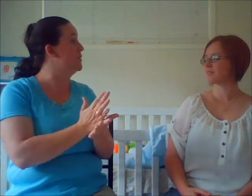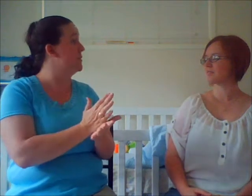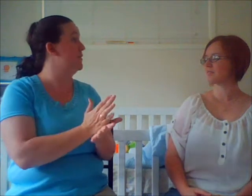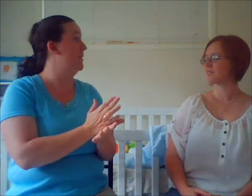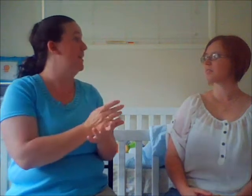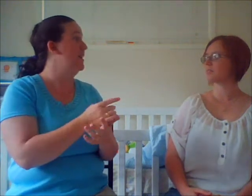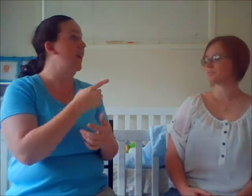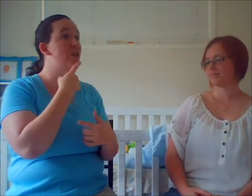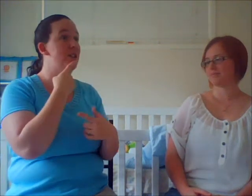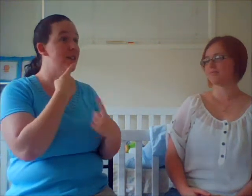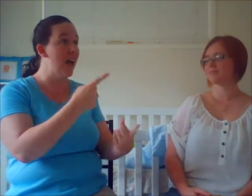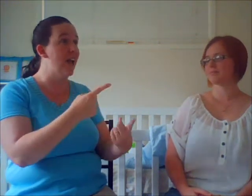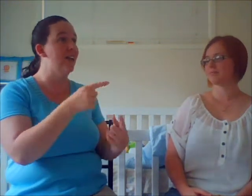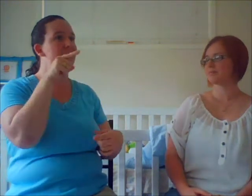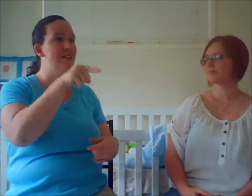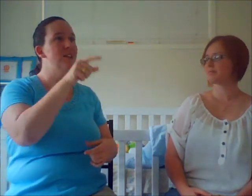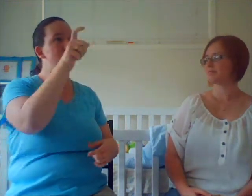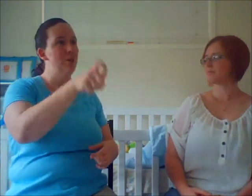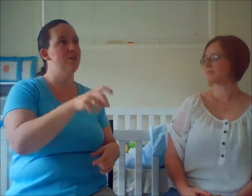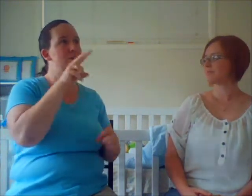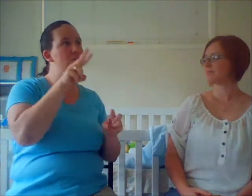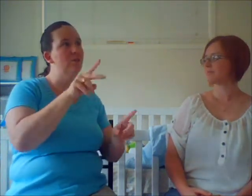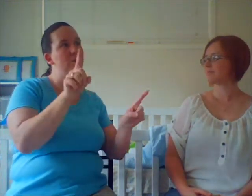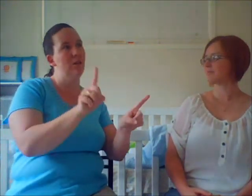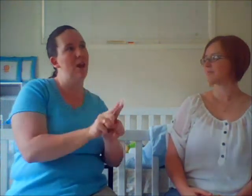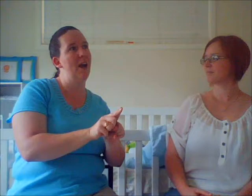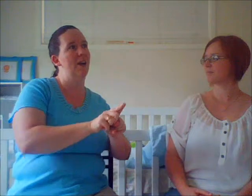honest. They're going to say it, this person looks like,